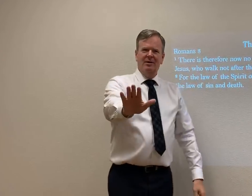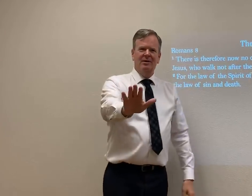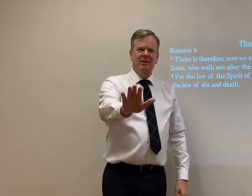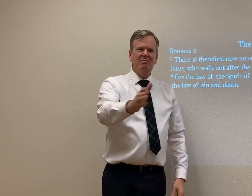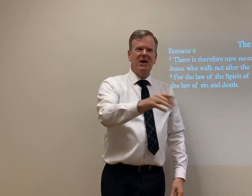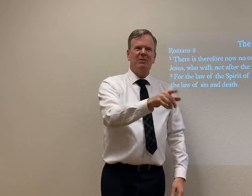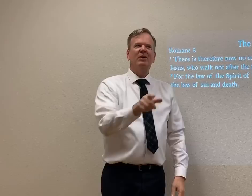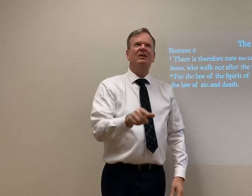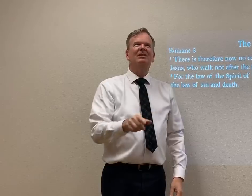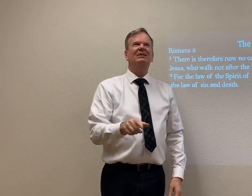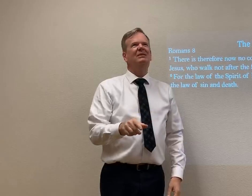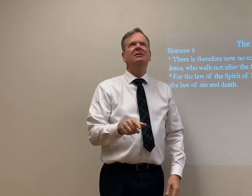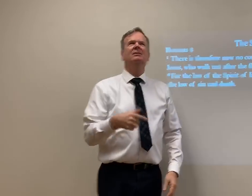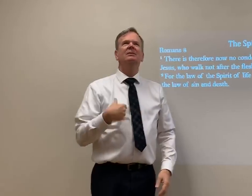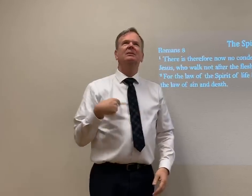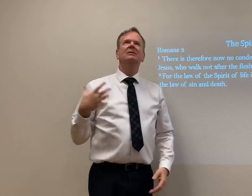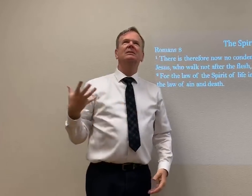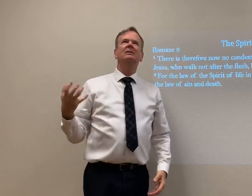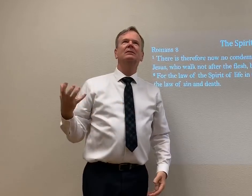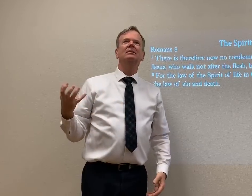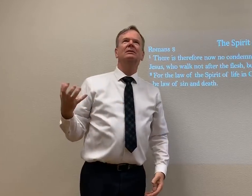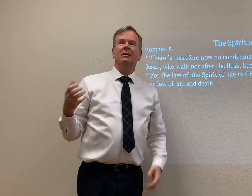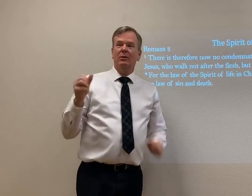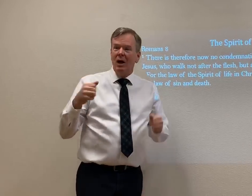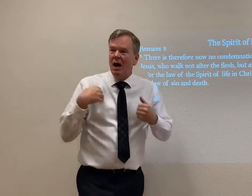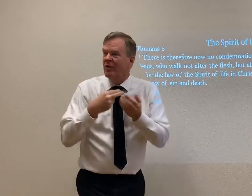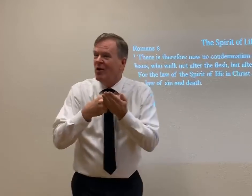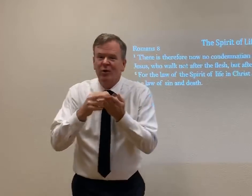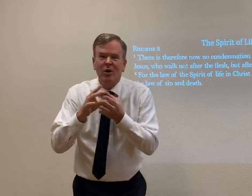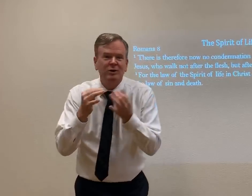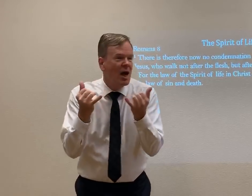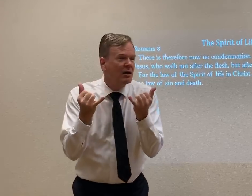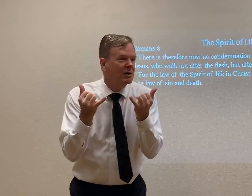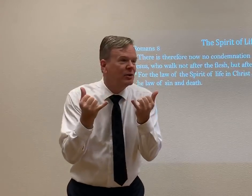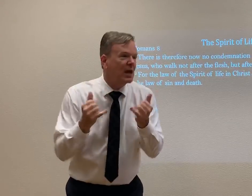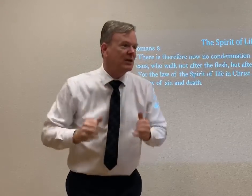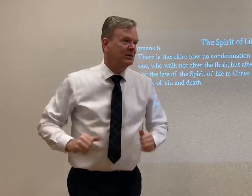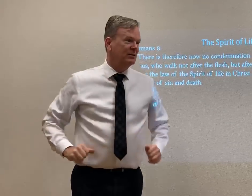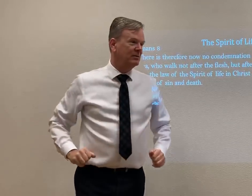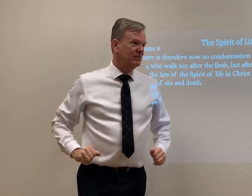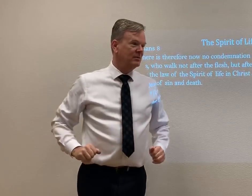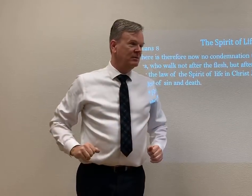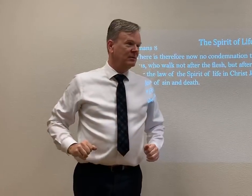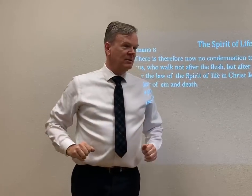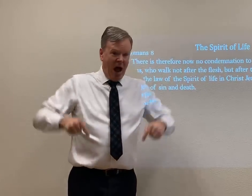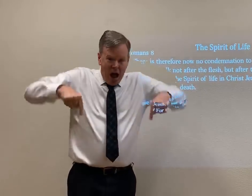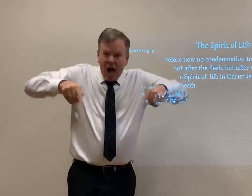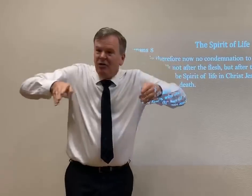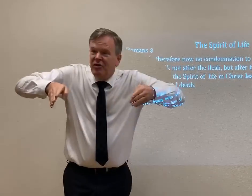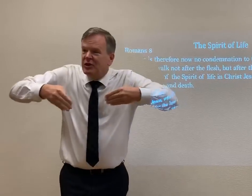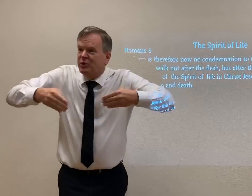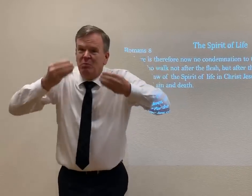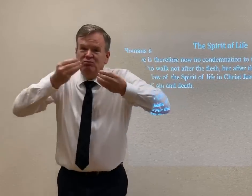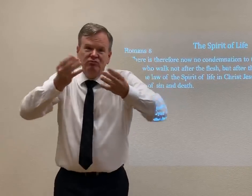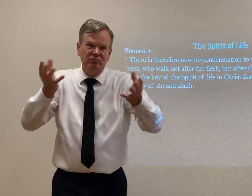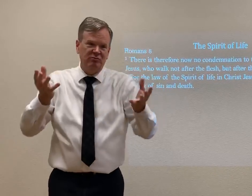into sin and death. And some of you think, oh man, I want that Holy Ghost. Well, guess what? You can get it today. You can get it in this room.